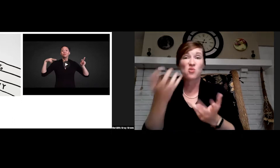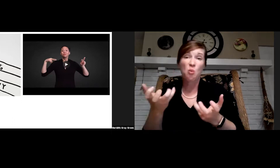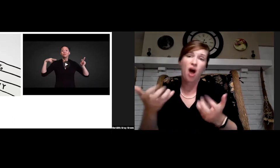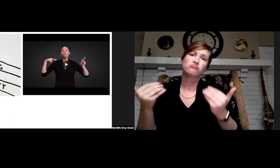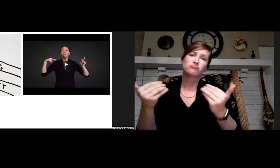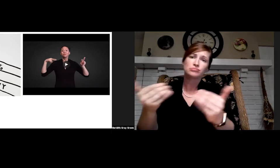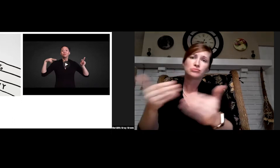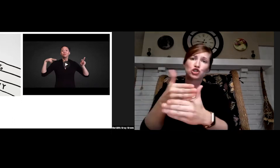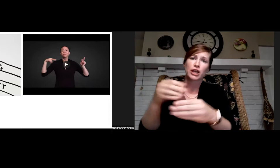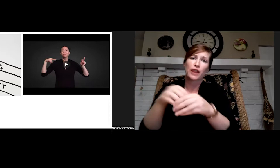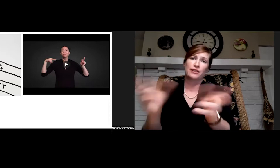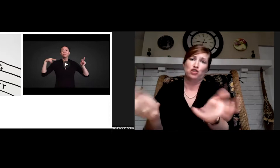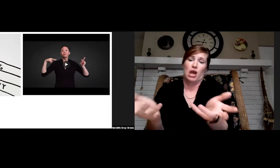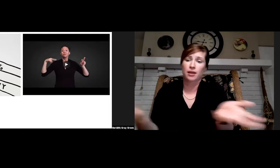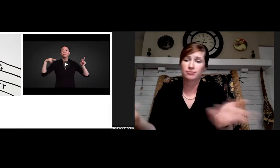either of those.